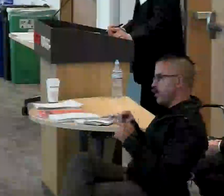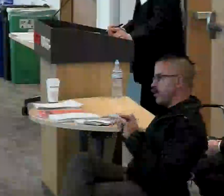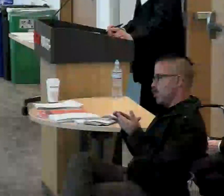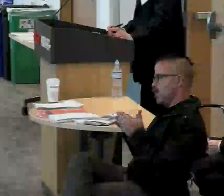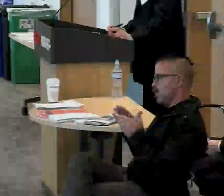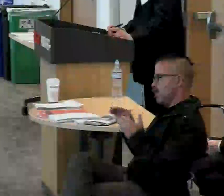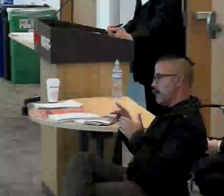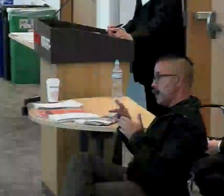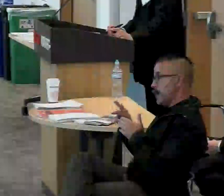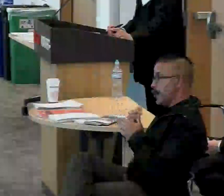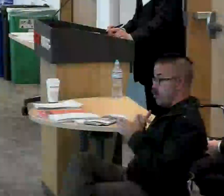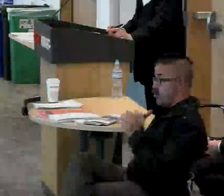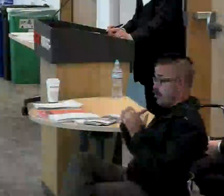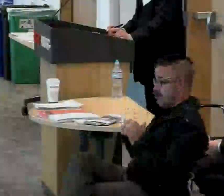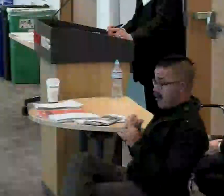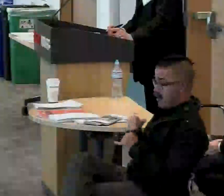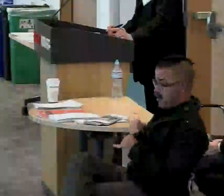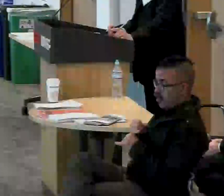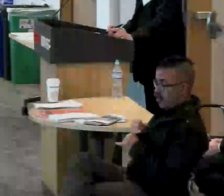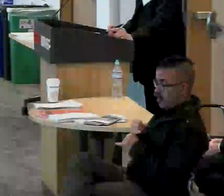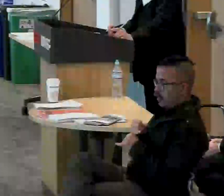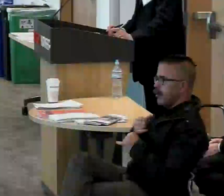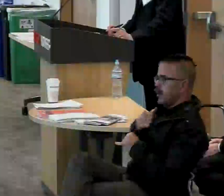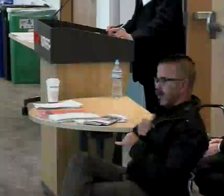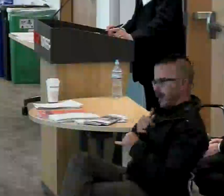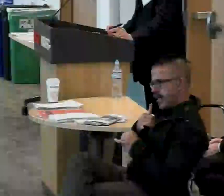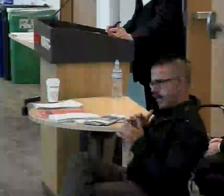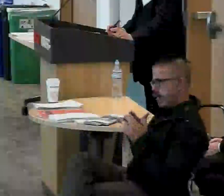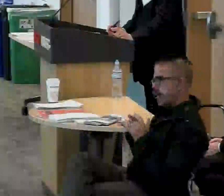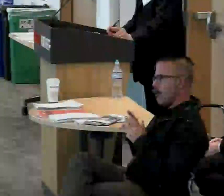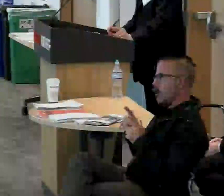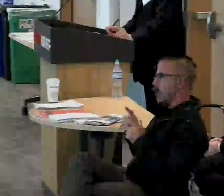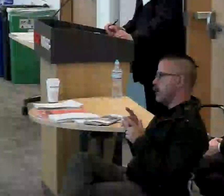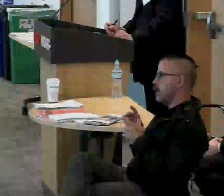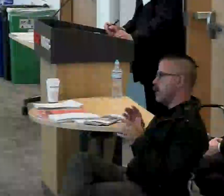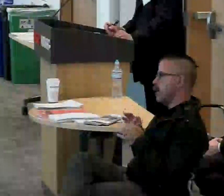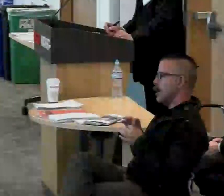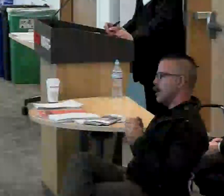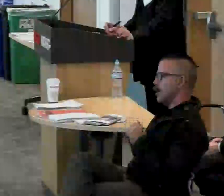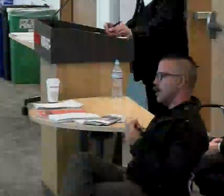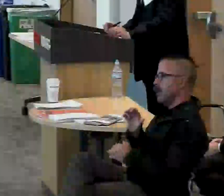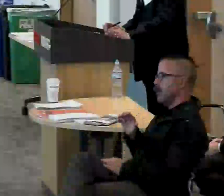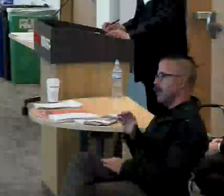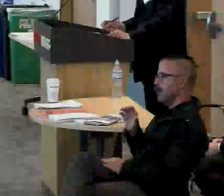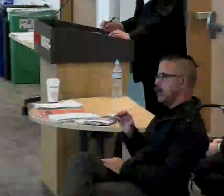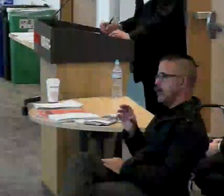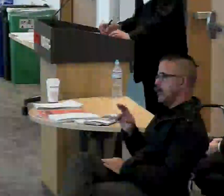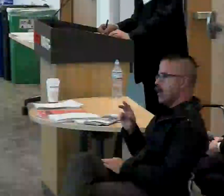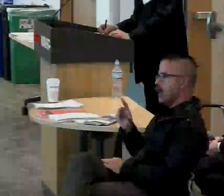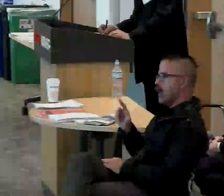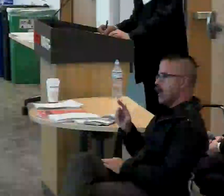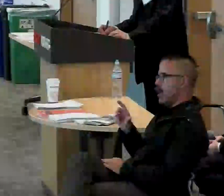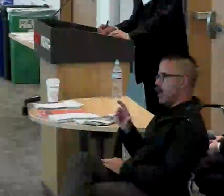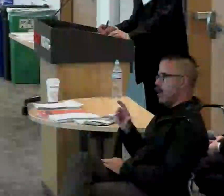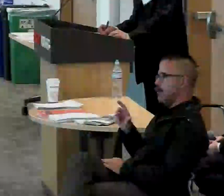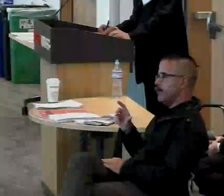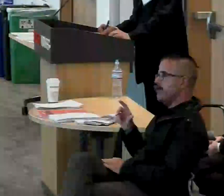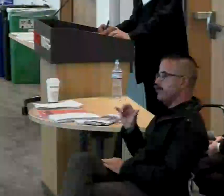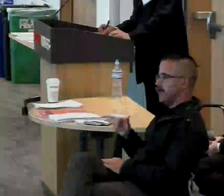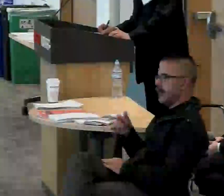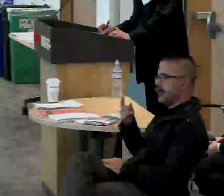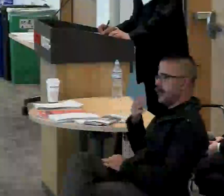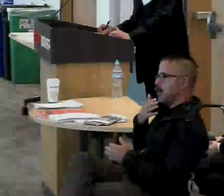a network, so I'd say that maybe connecting with the CCUL, the California Credit Union League, may be a good place